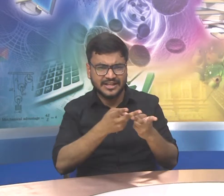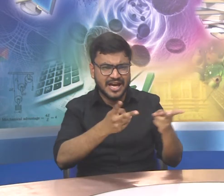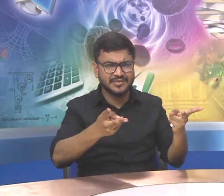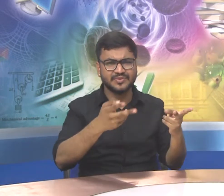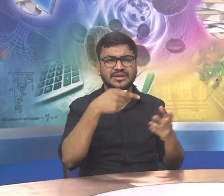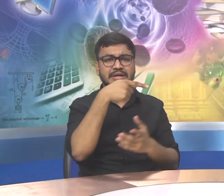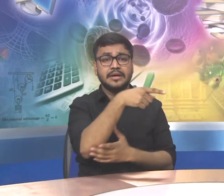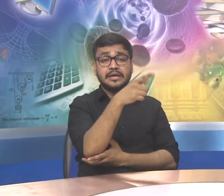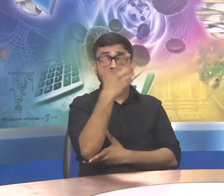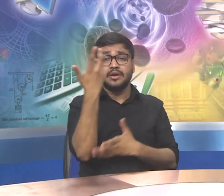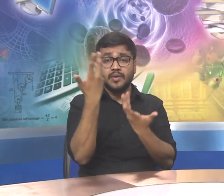period.